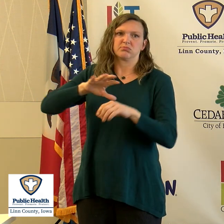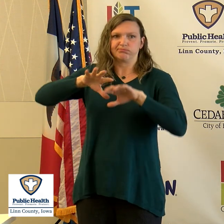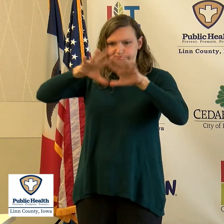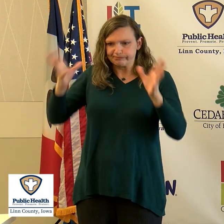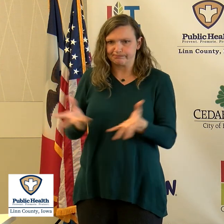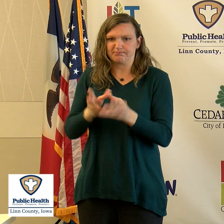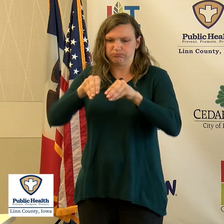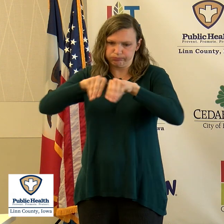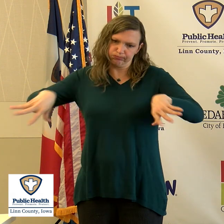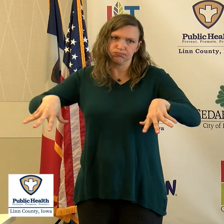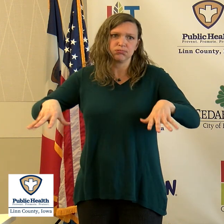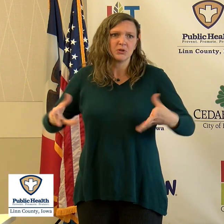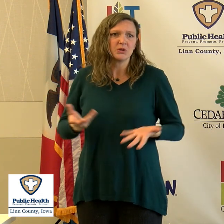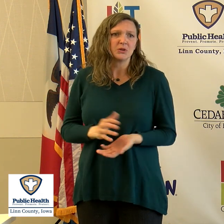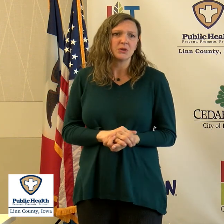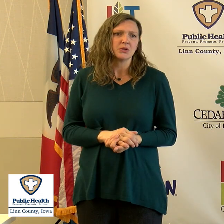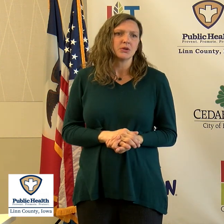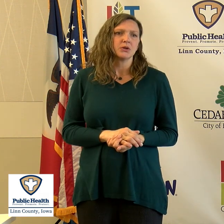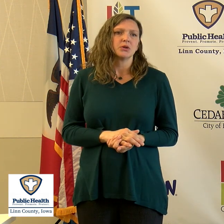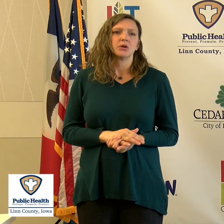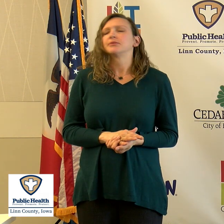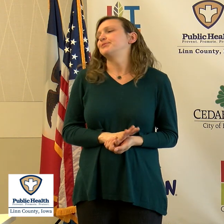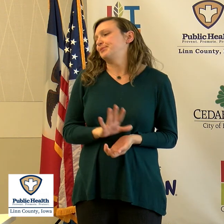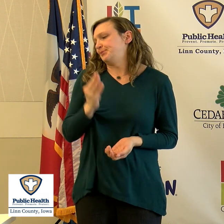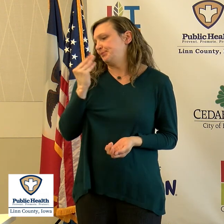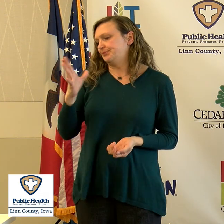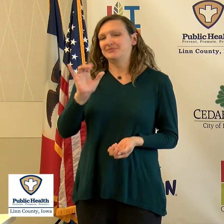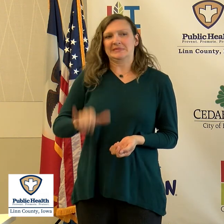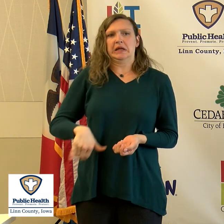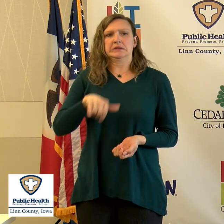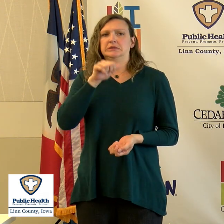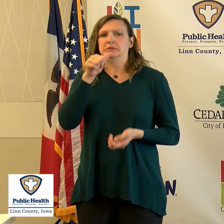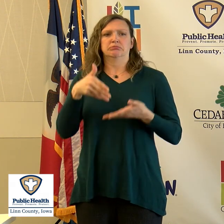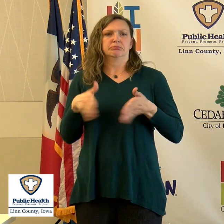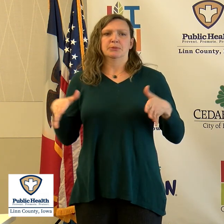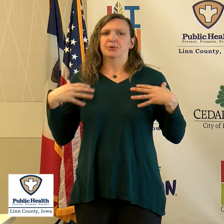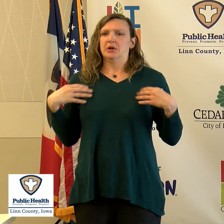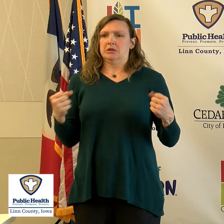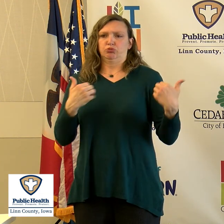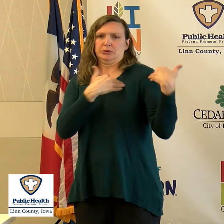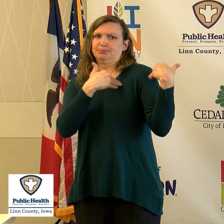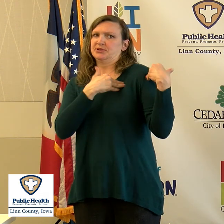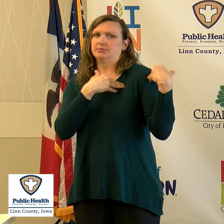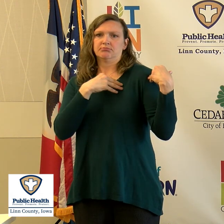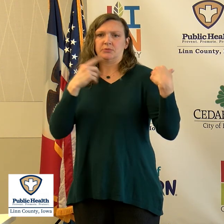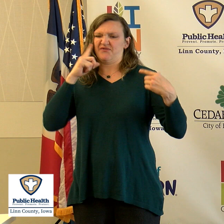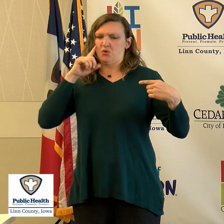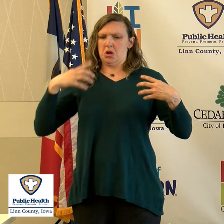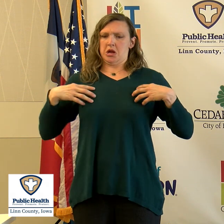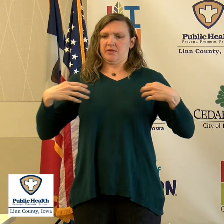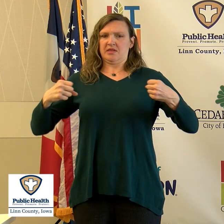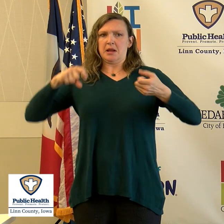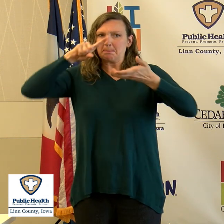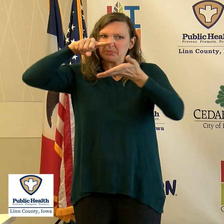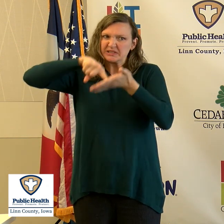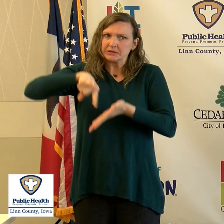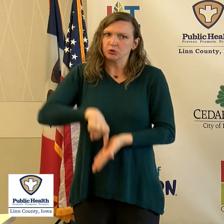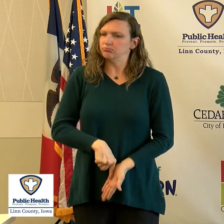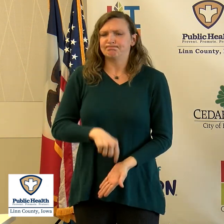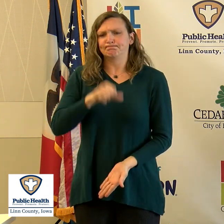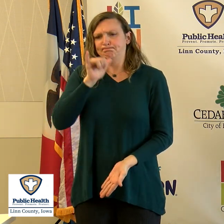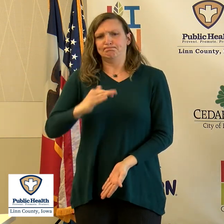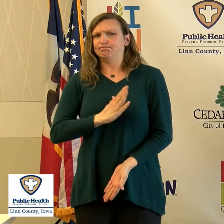public health. I believe that's done by the Department of Inspections and Appeals, so you would have to follow up with them to get more clarification on that question.